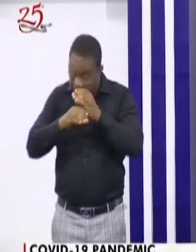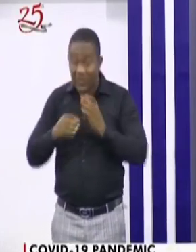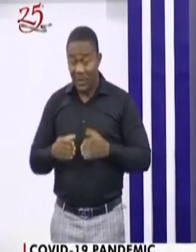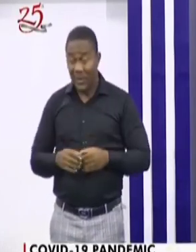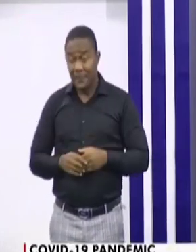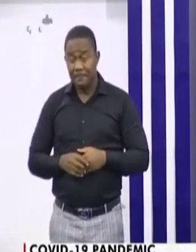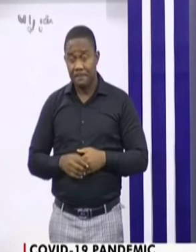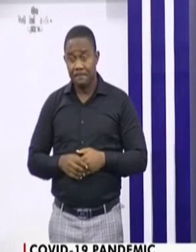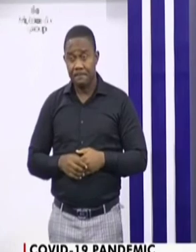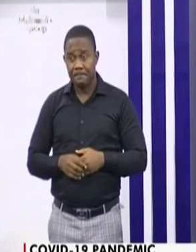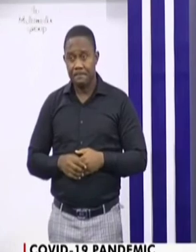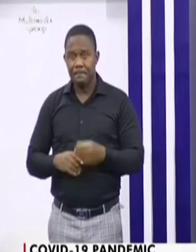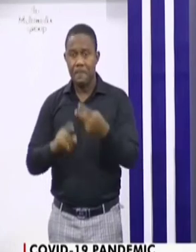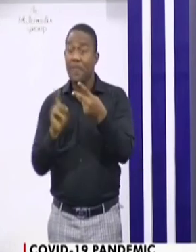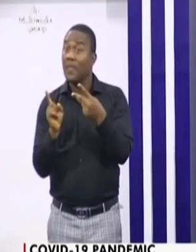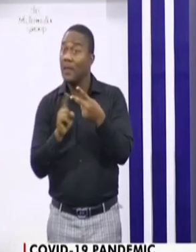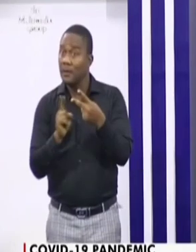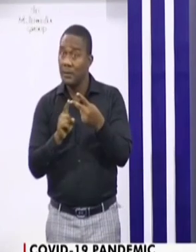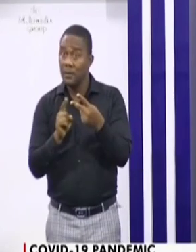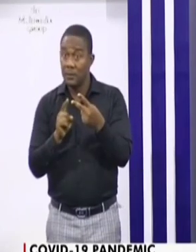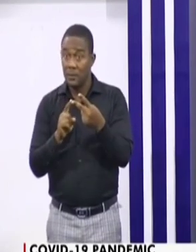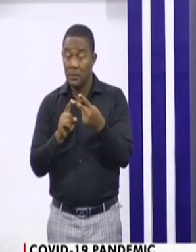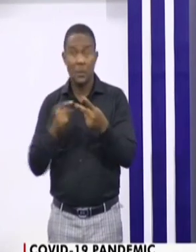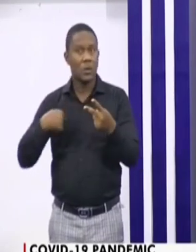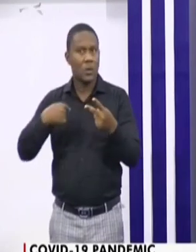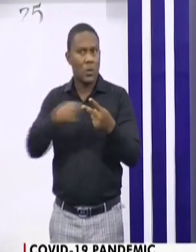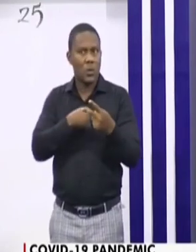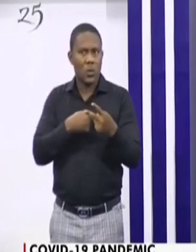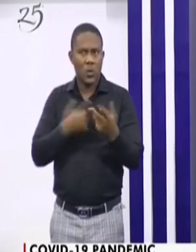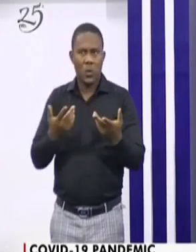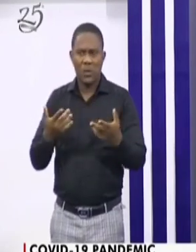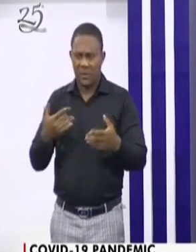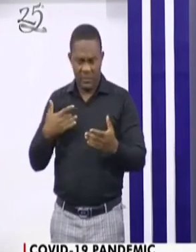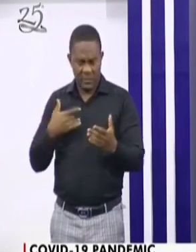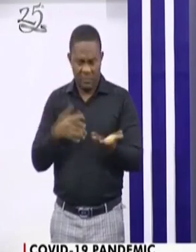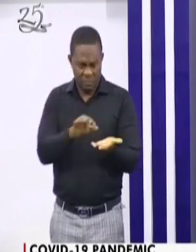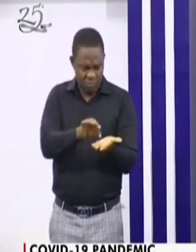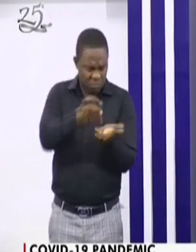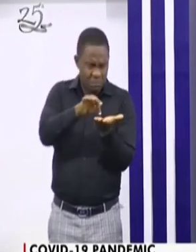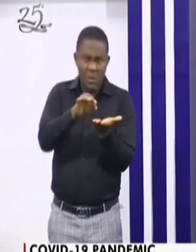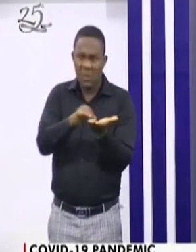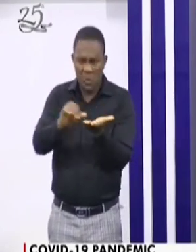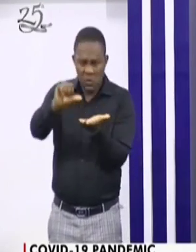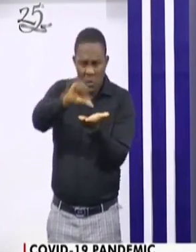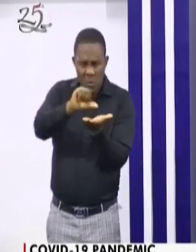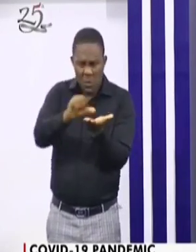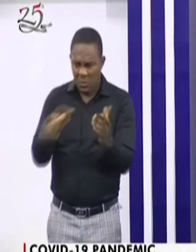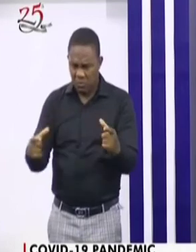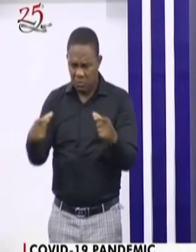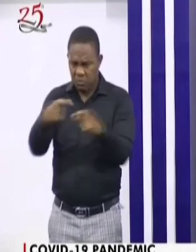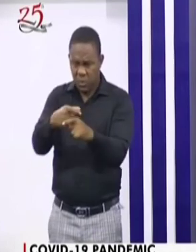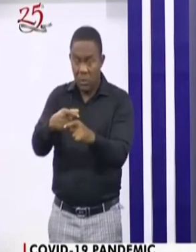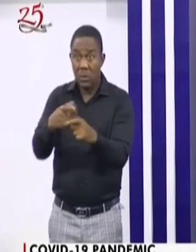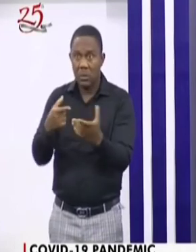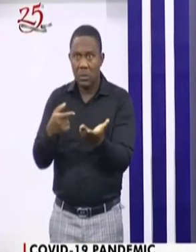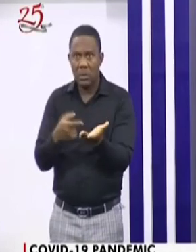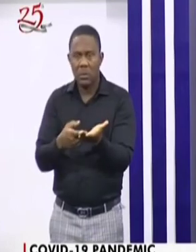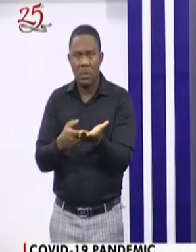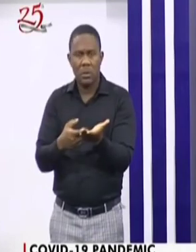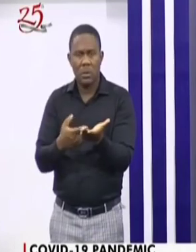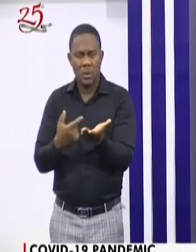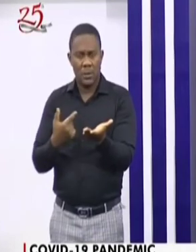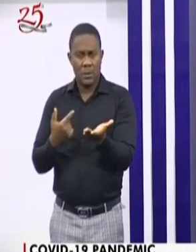done is that to ensure that we're actually not diluting the sample when we mix 10 of them together, we simply